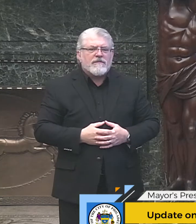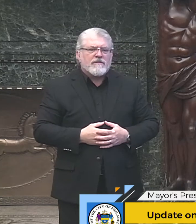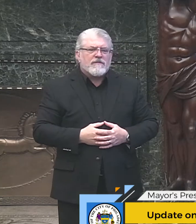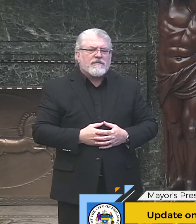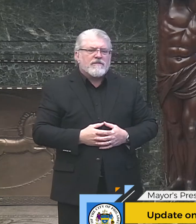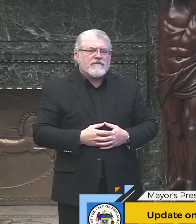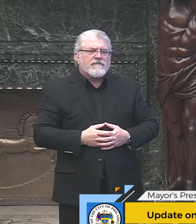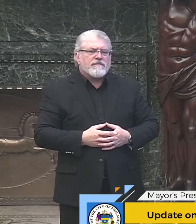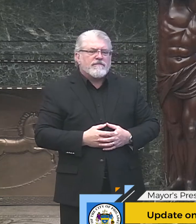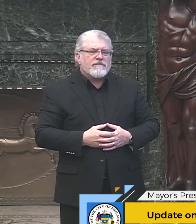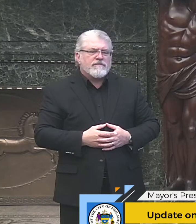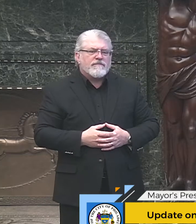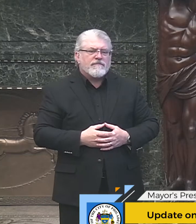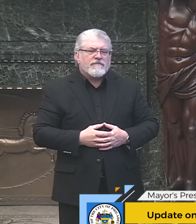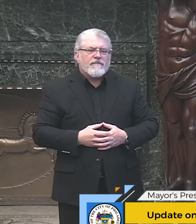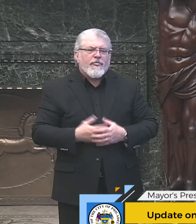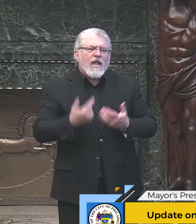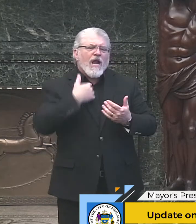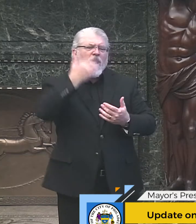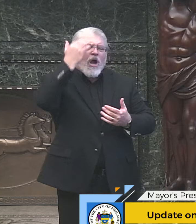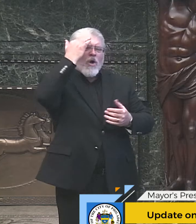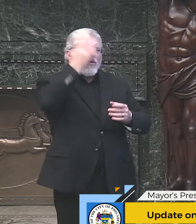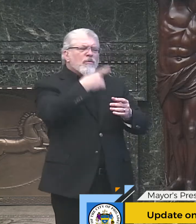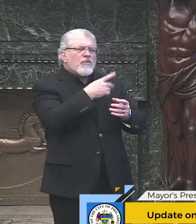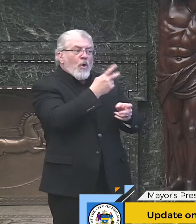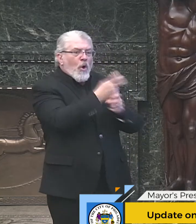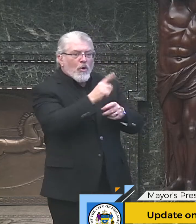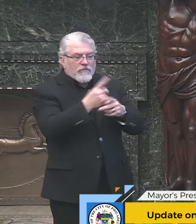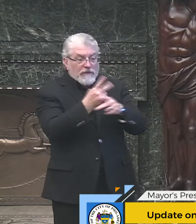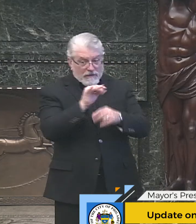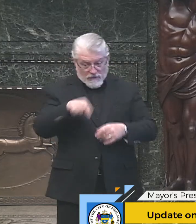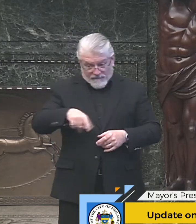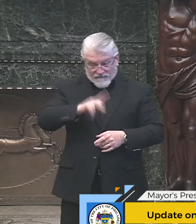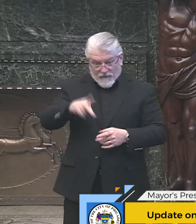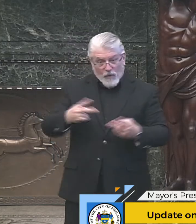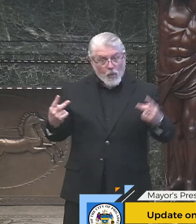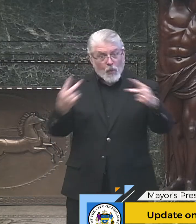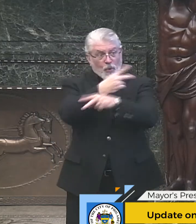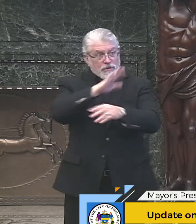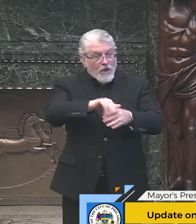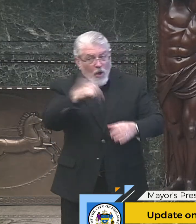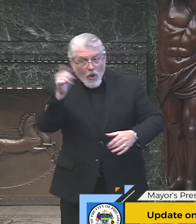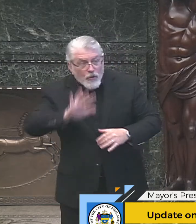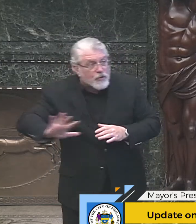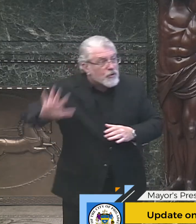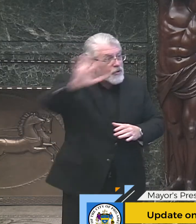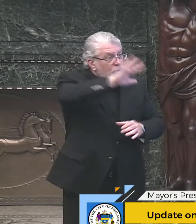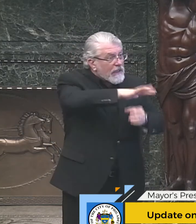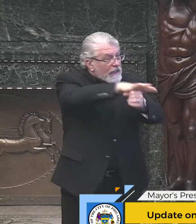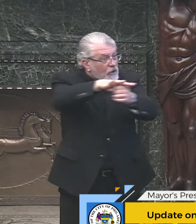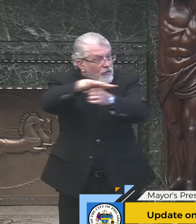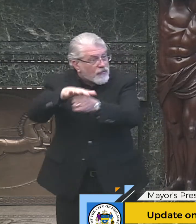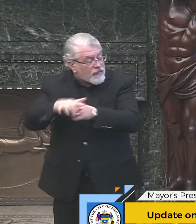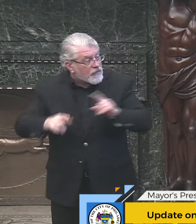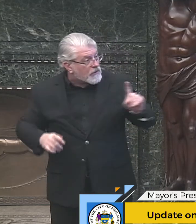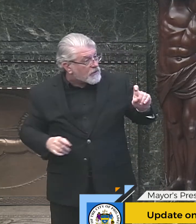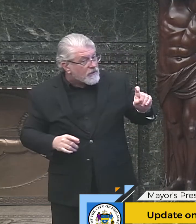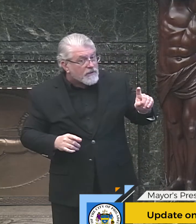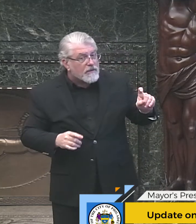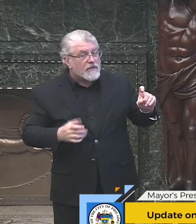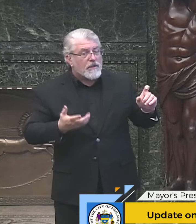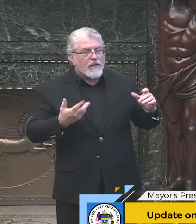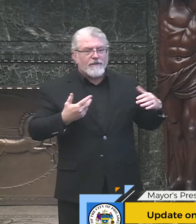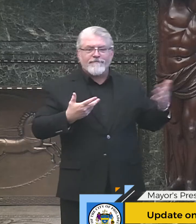of test kits? I don't have the answer to that. There's no sort of inventory at the city level here or elsewhere, the total number of test kits